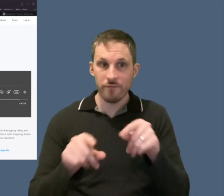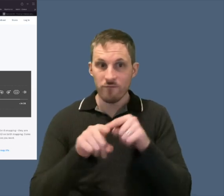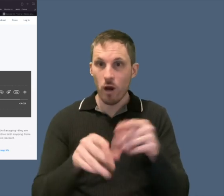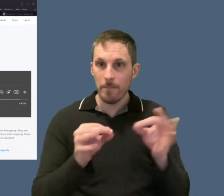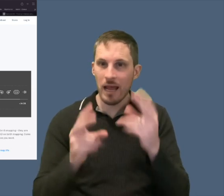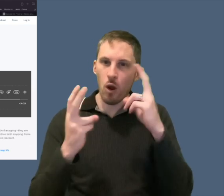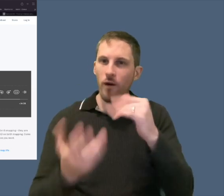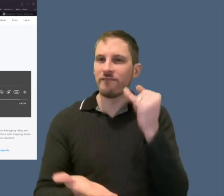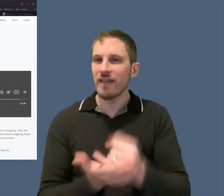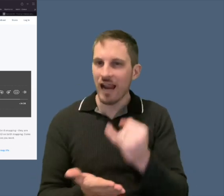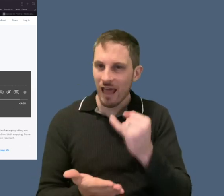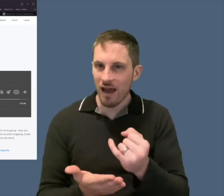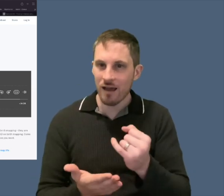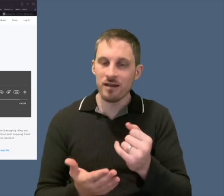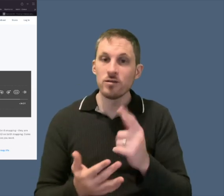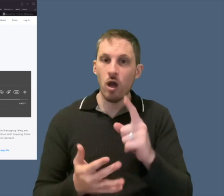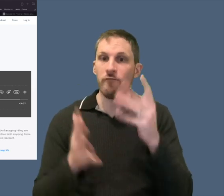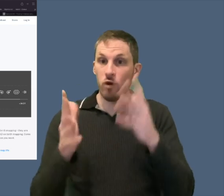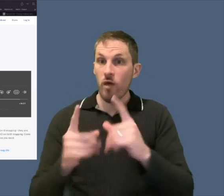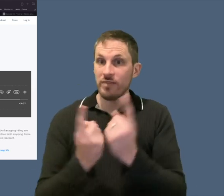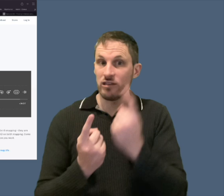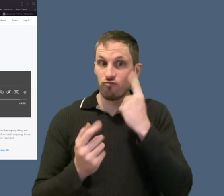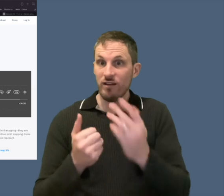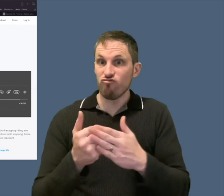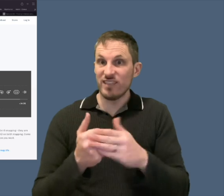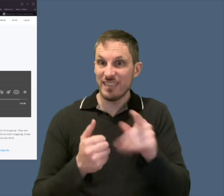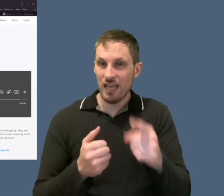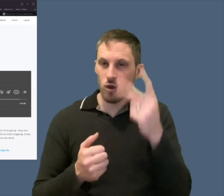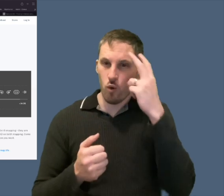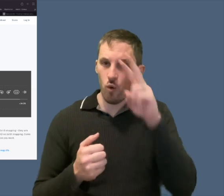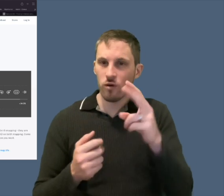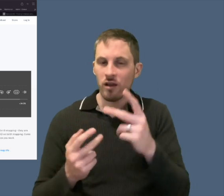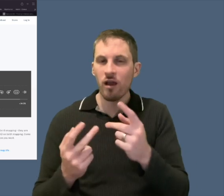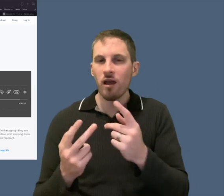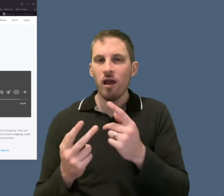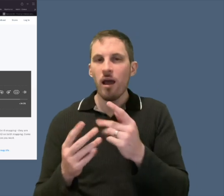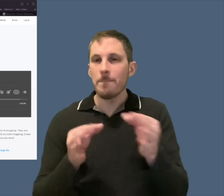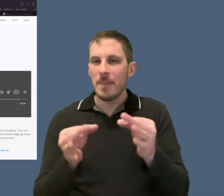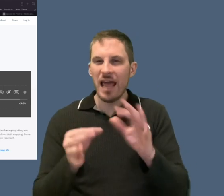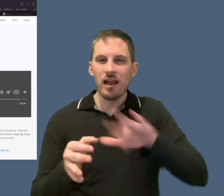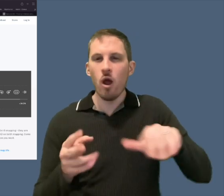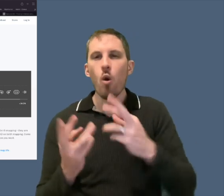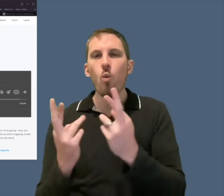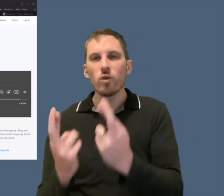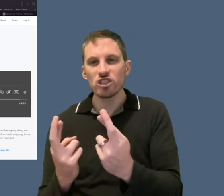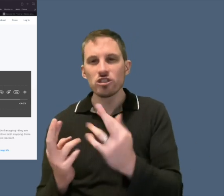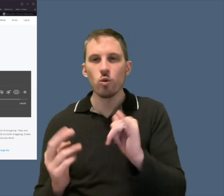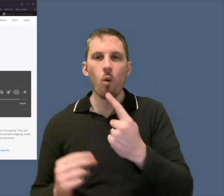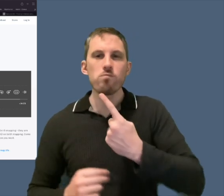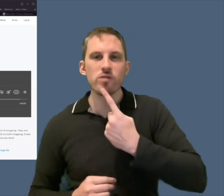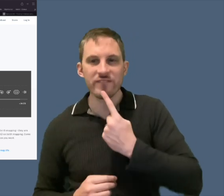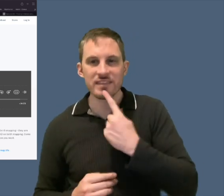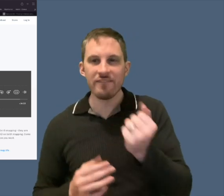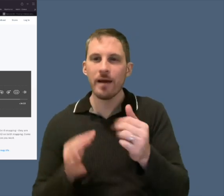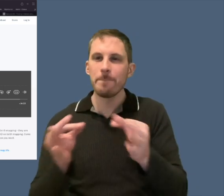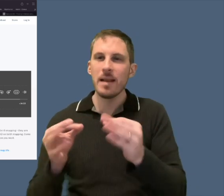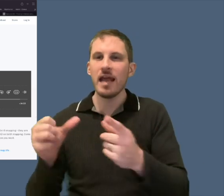So one of the things that's been done to address that is to call them wishes or preferences, and then have plan A, plan B, have